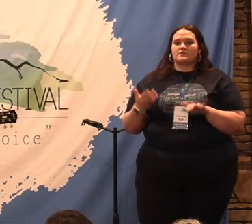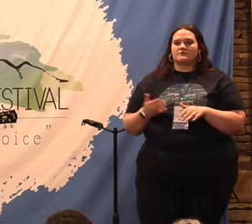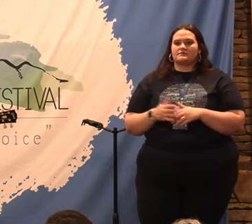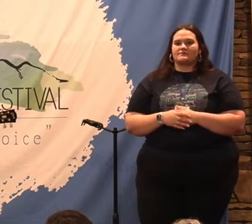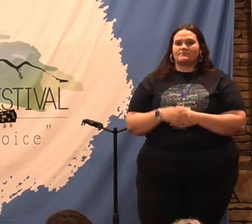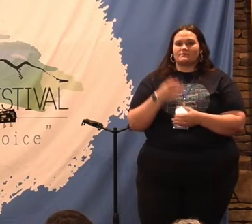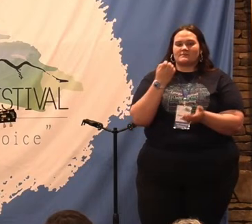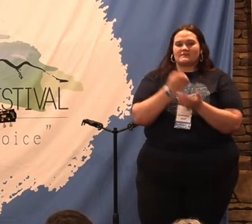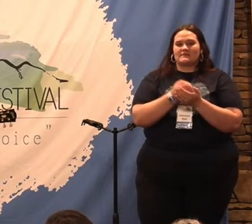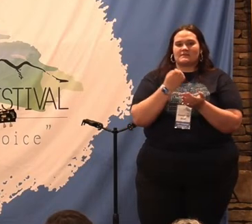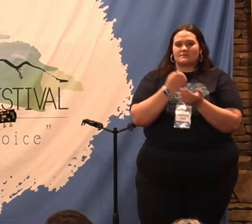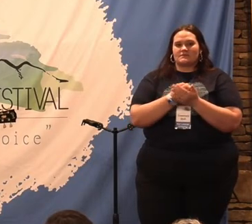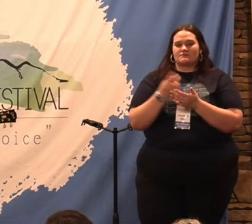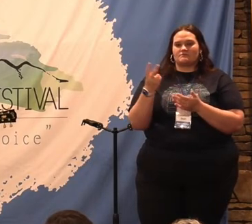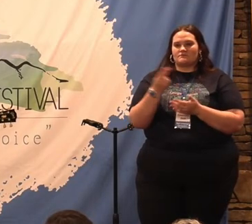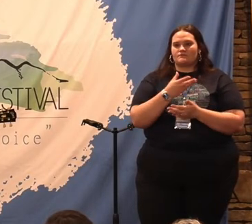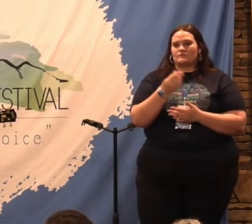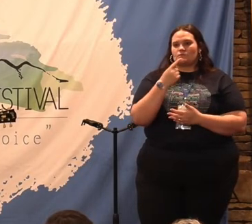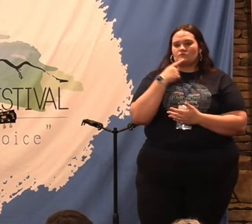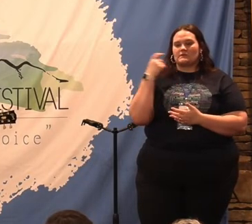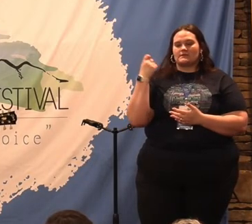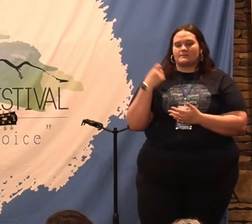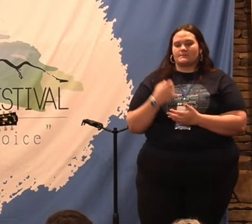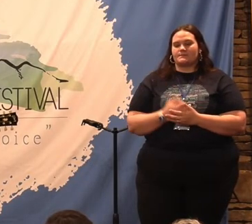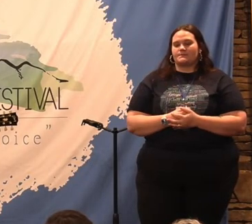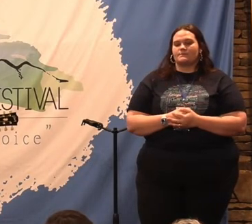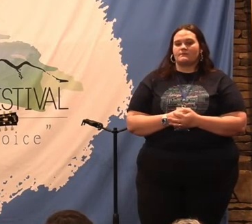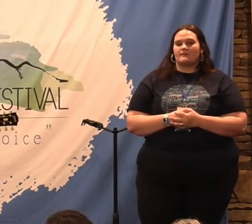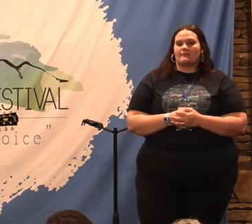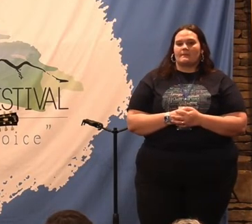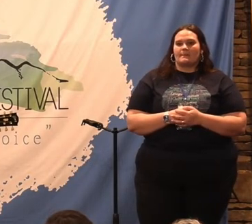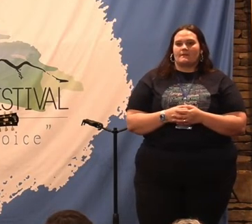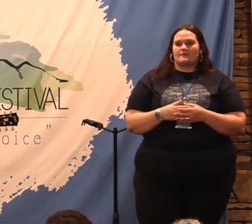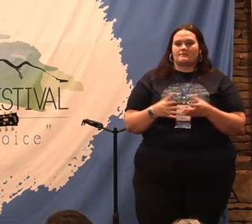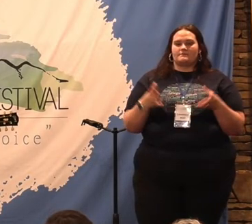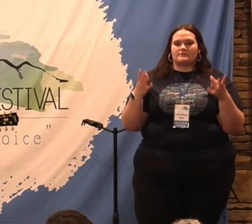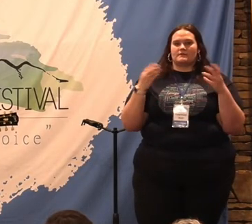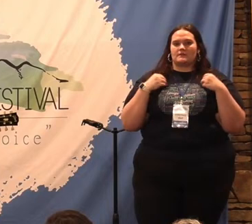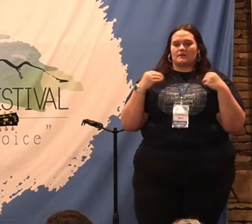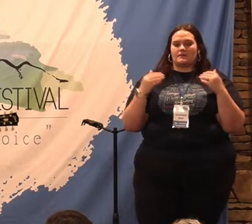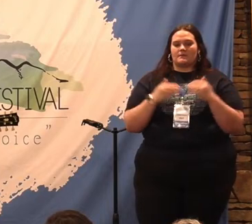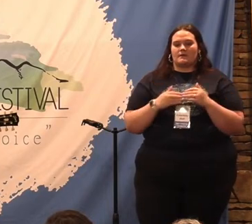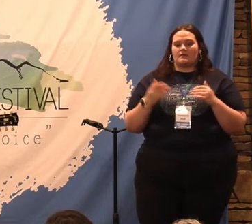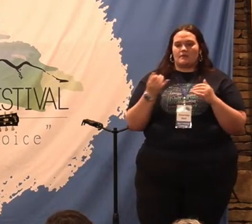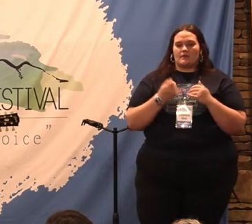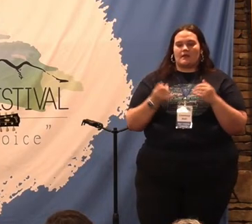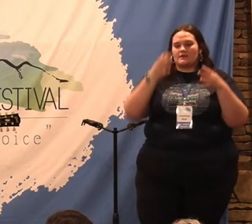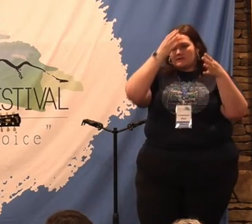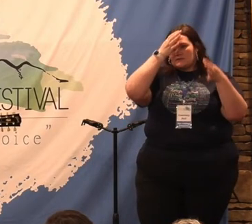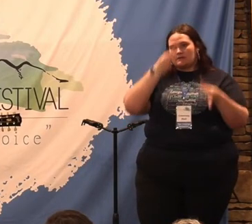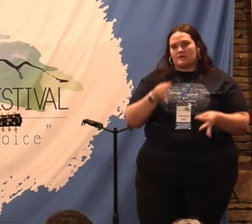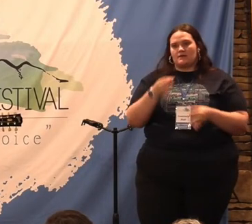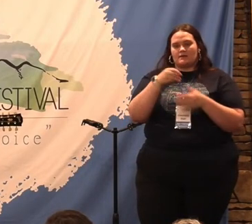Economics cut and dry. They let the bottom line decide in my town.